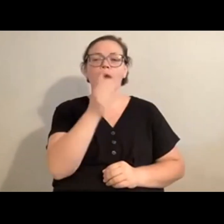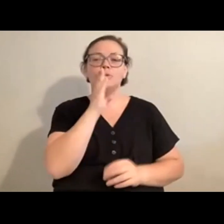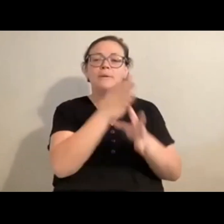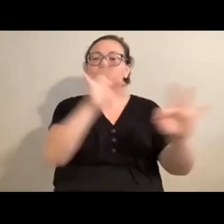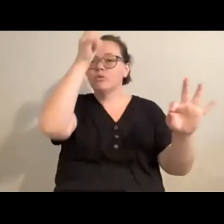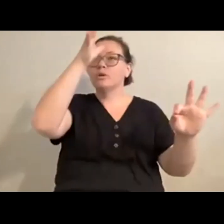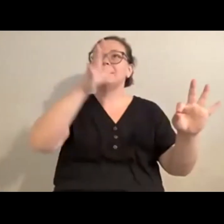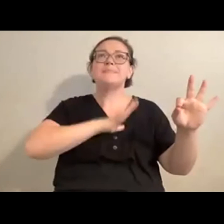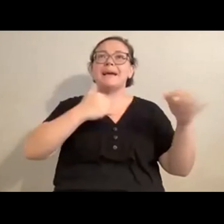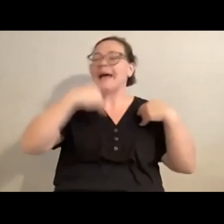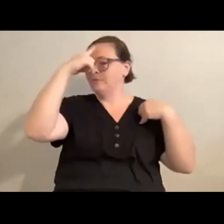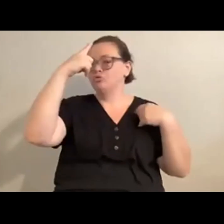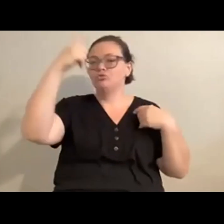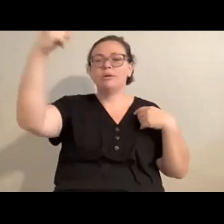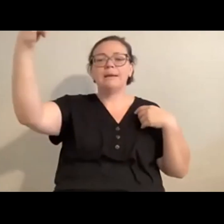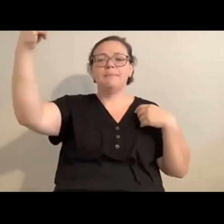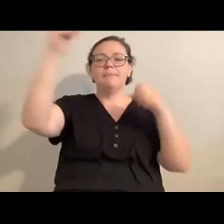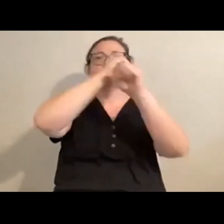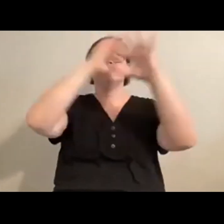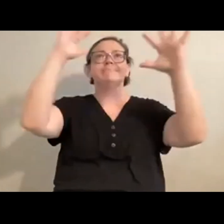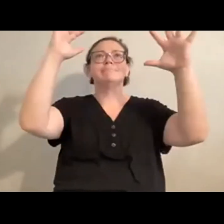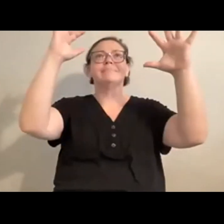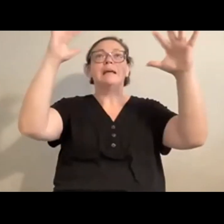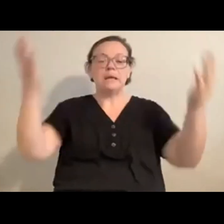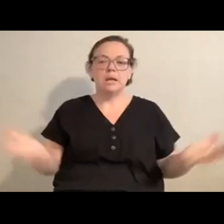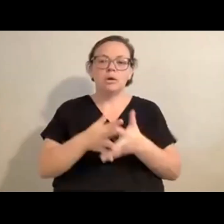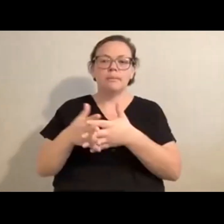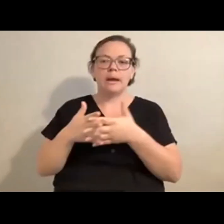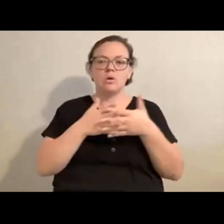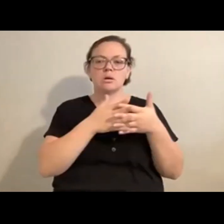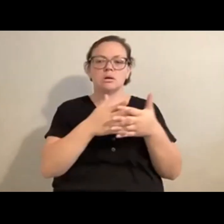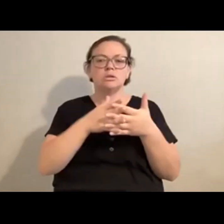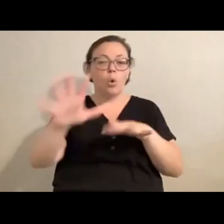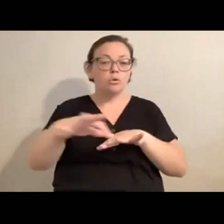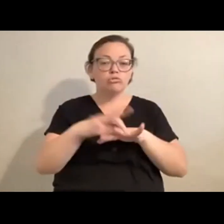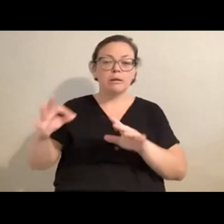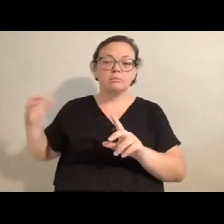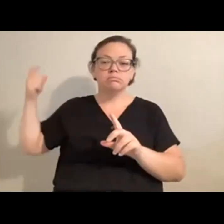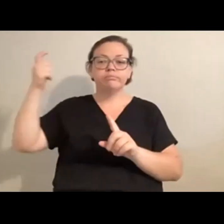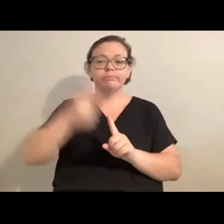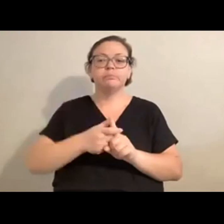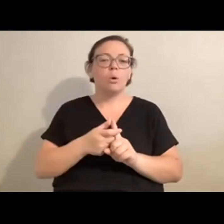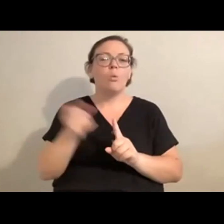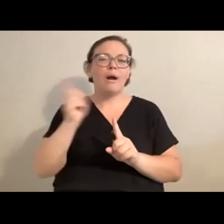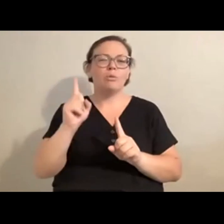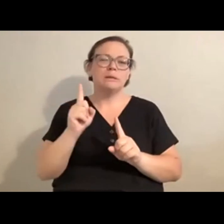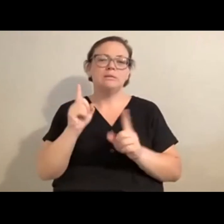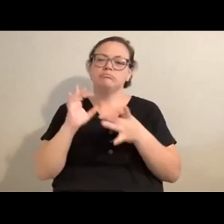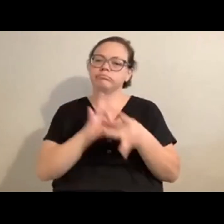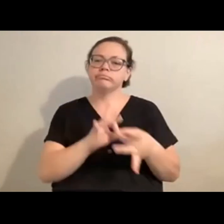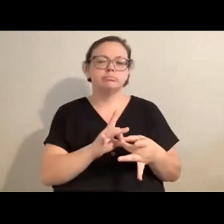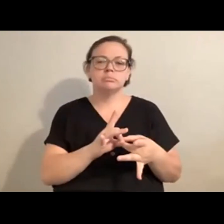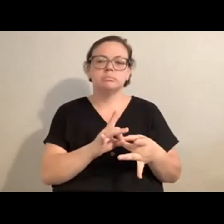with a dream. In America, place your ring on my cock where it